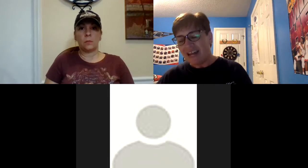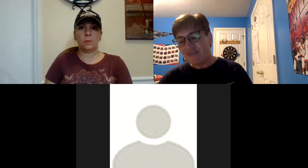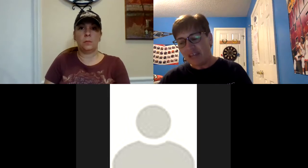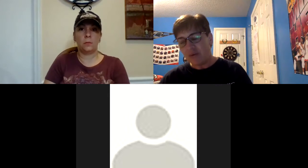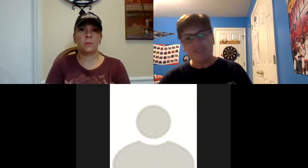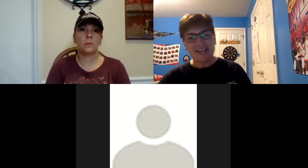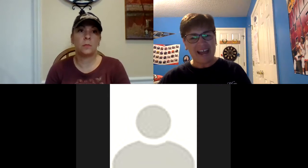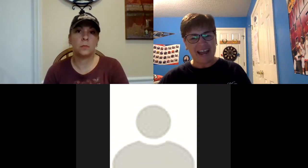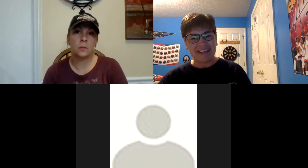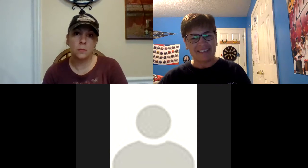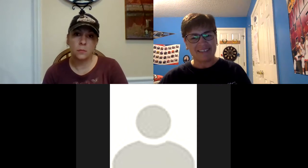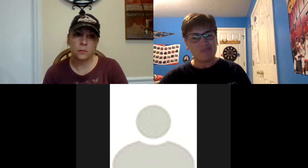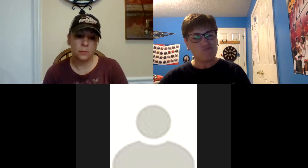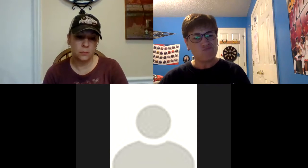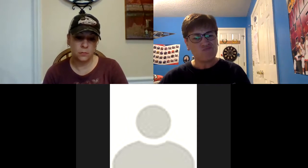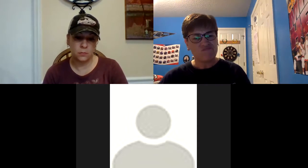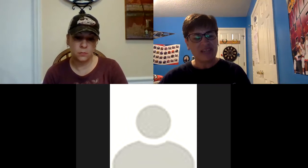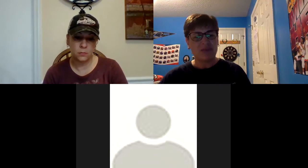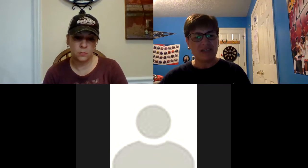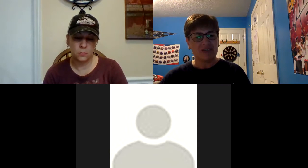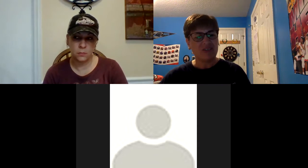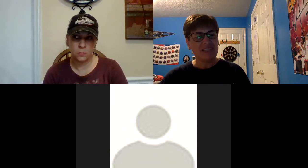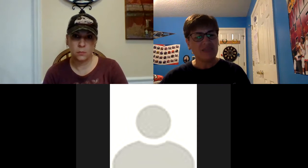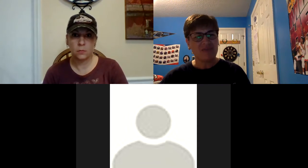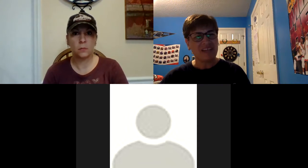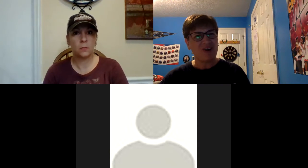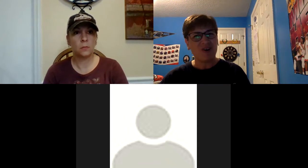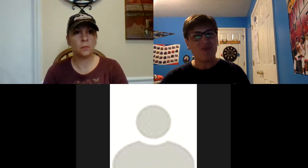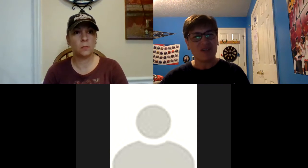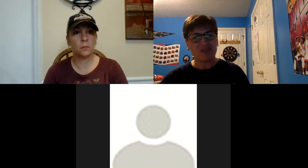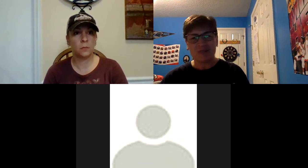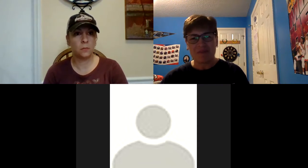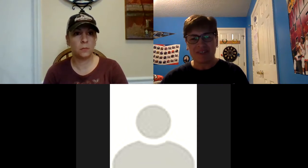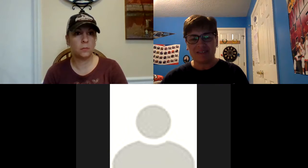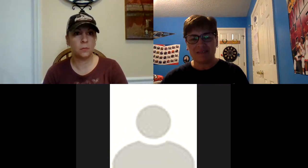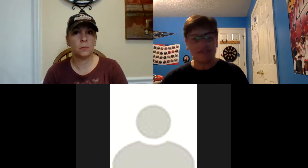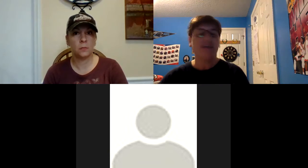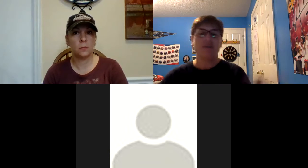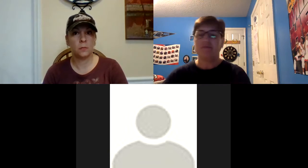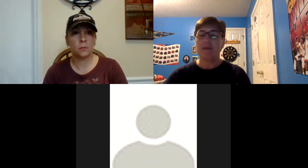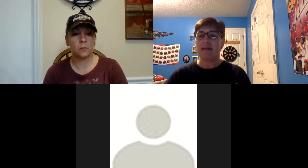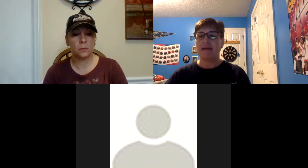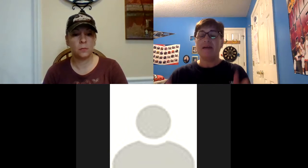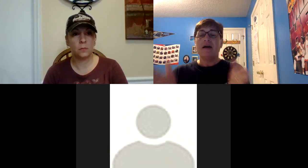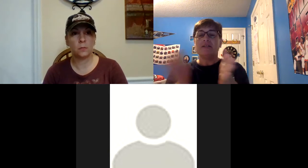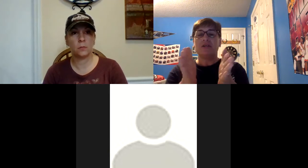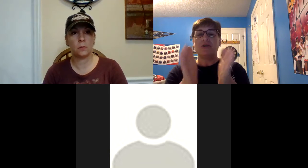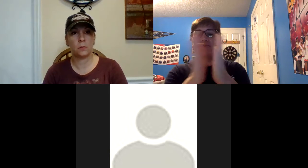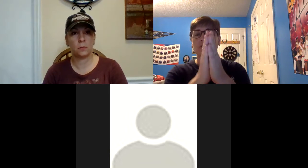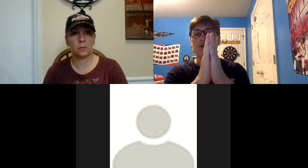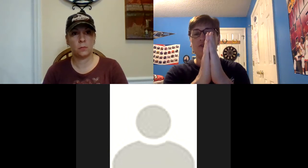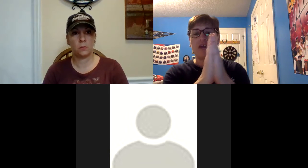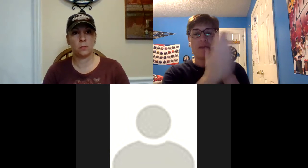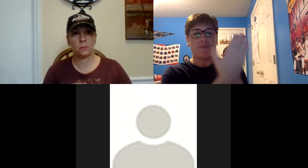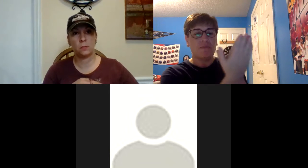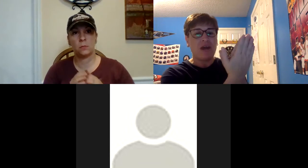See, I feel like we've done ask. Anyways, or at least we've like gone over it or something. I don't know, maybe not. So,